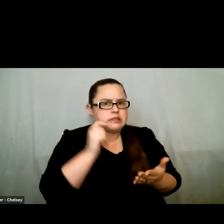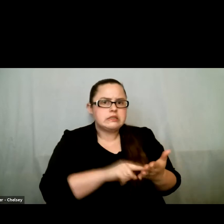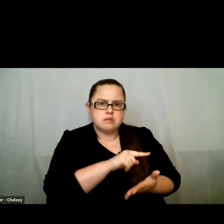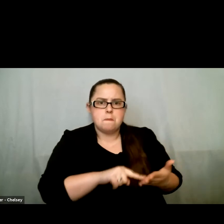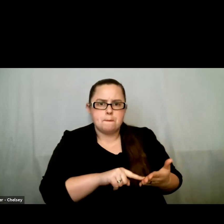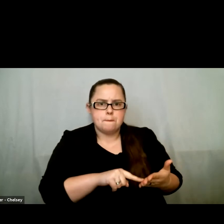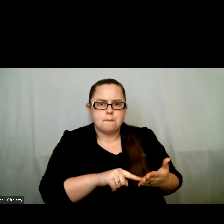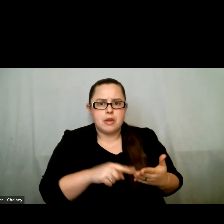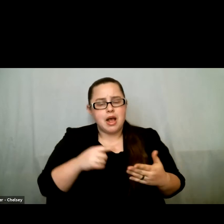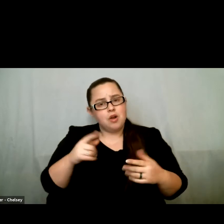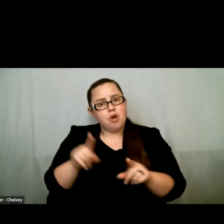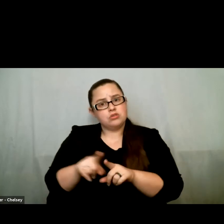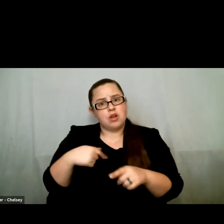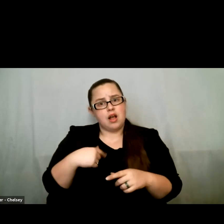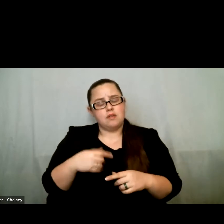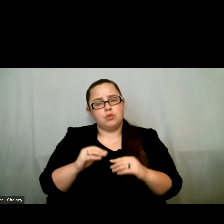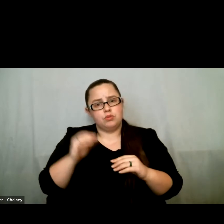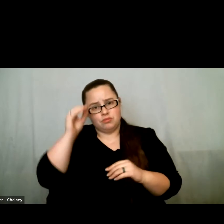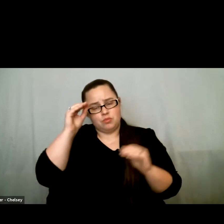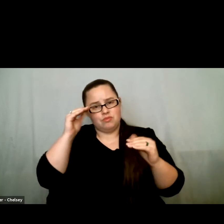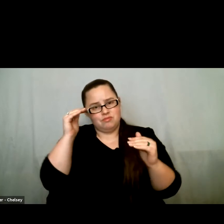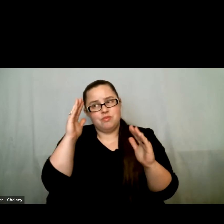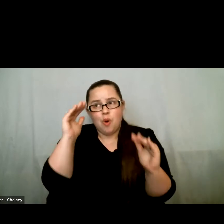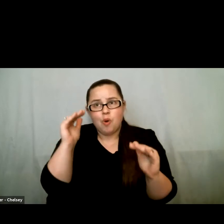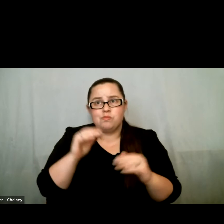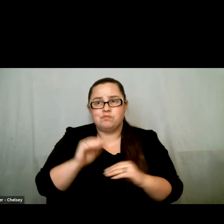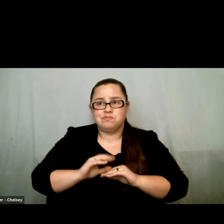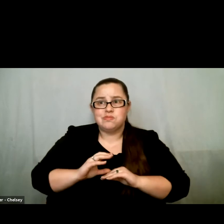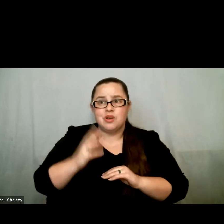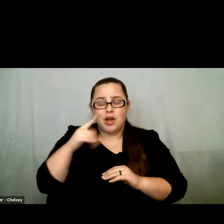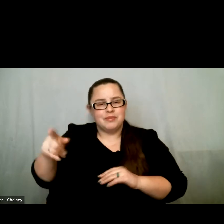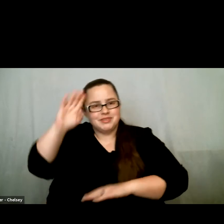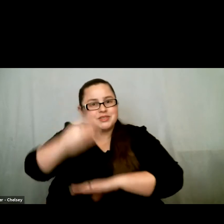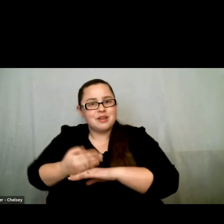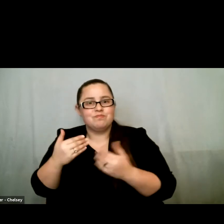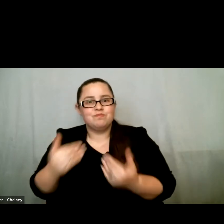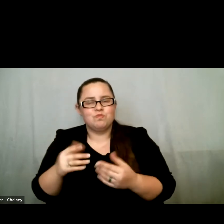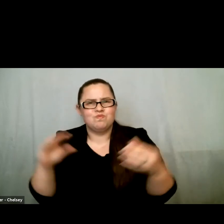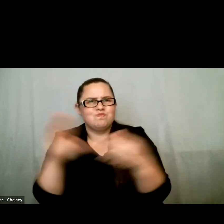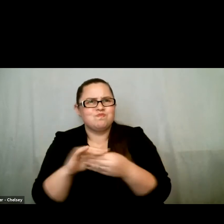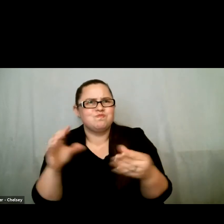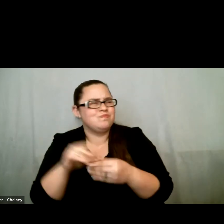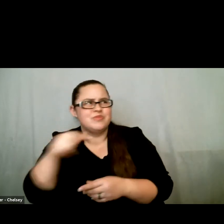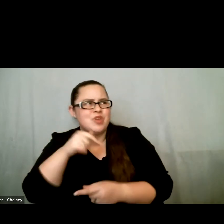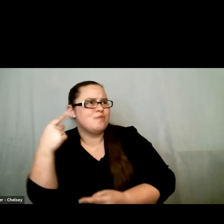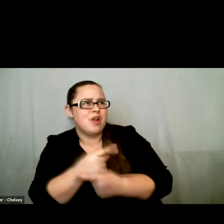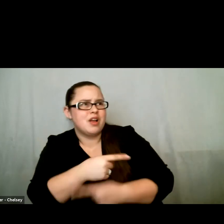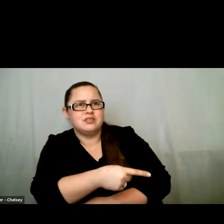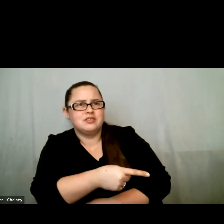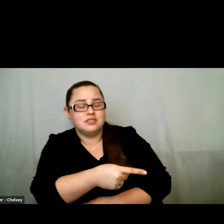that my son spoke up when he knew something was not right. I read an article where they mentioned that research has